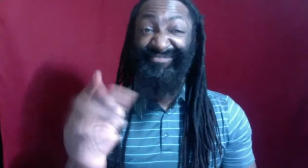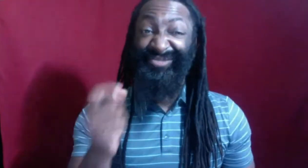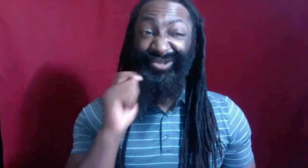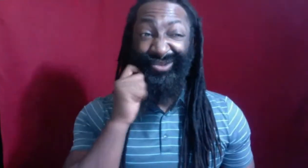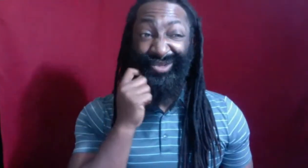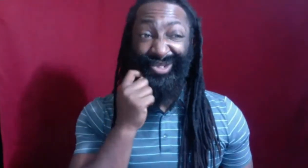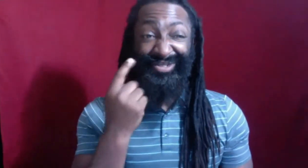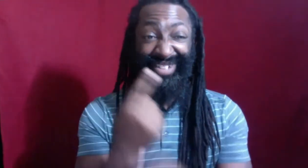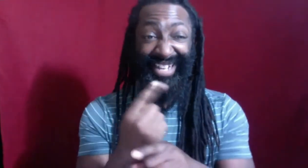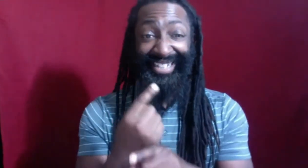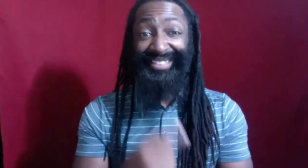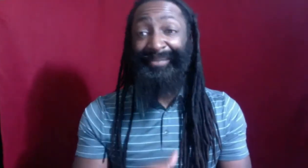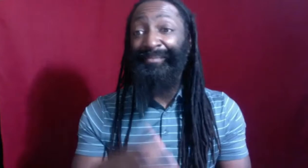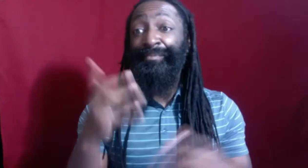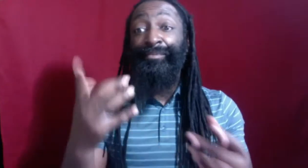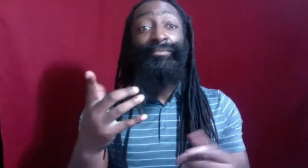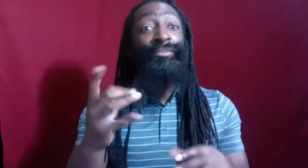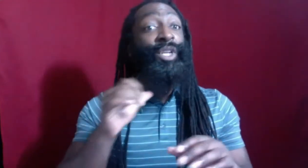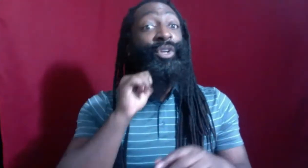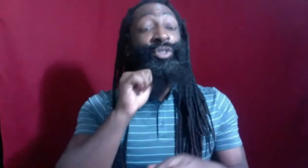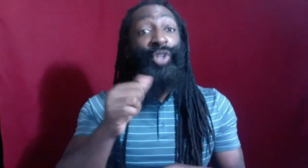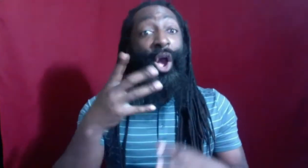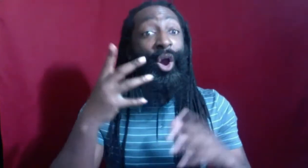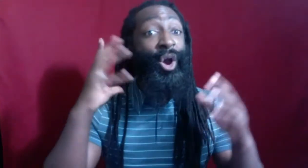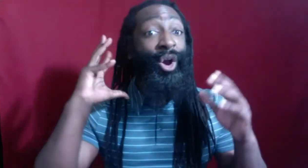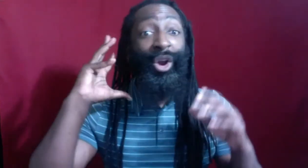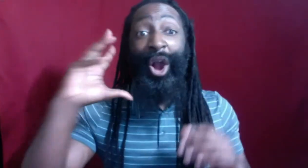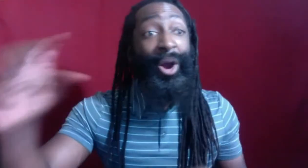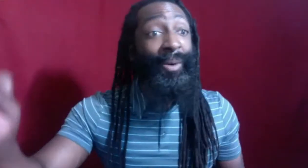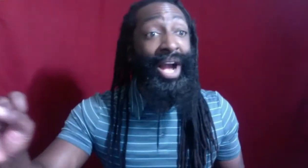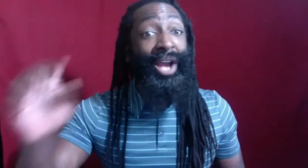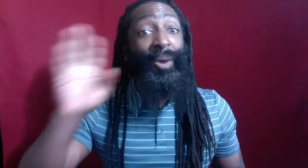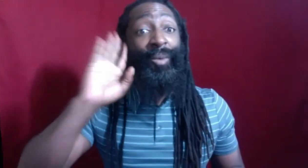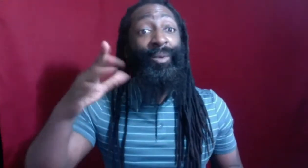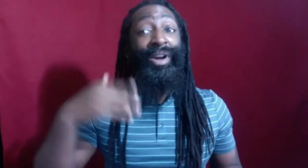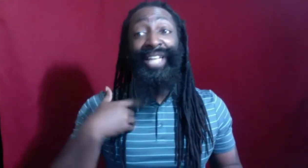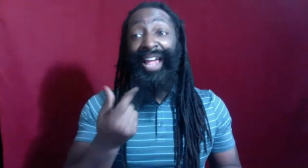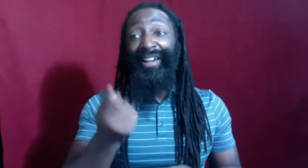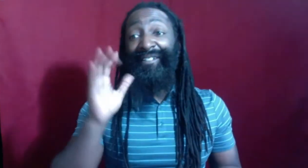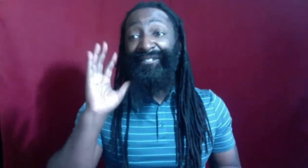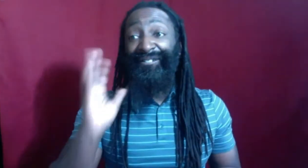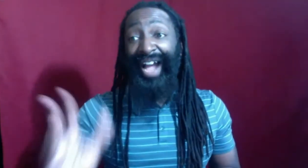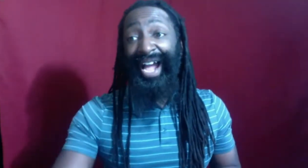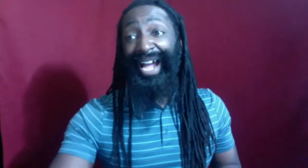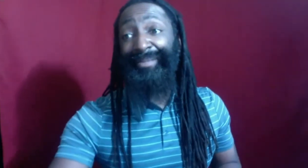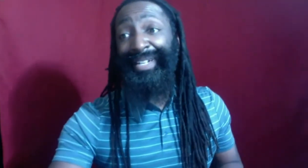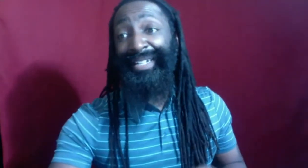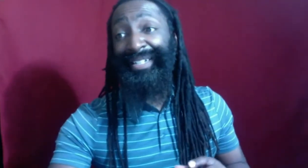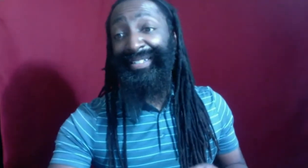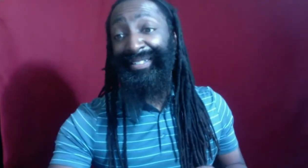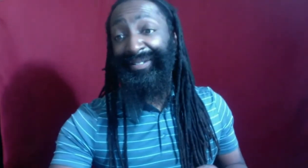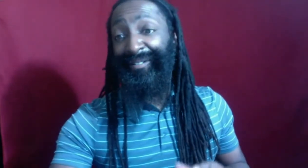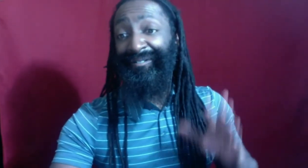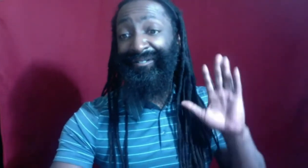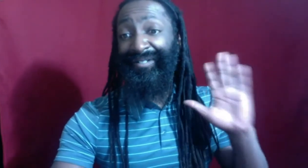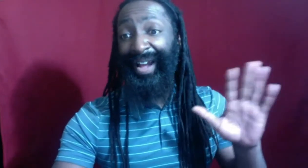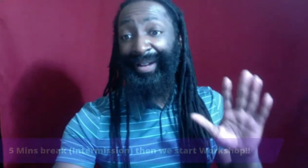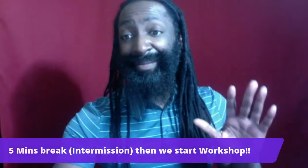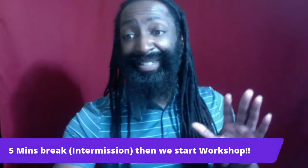And revealing that to you. Cool, right? Don't go away. We're gonna take 5 minutes,